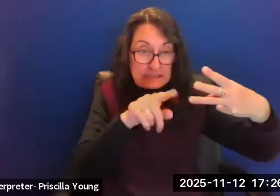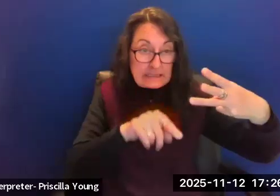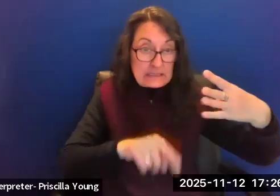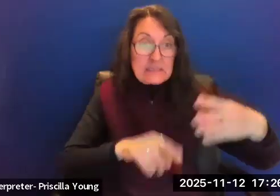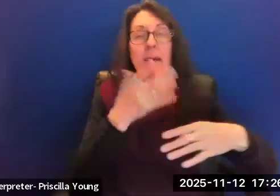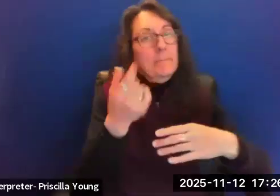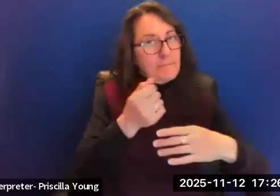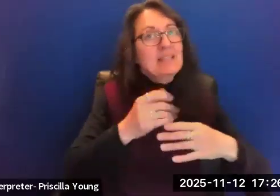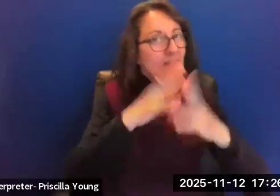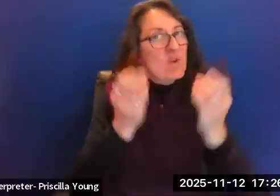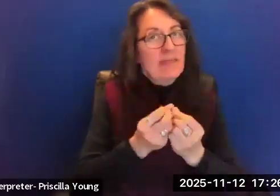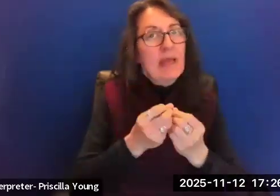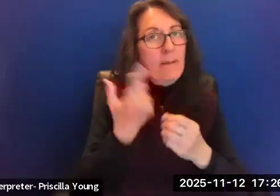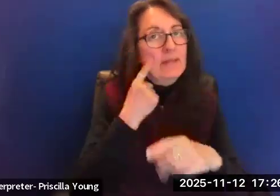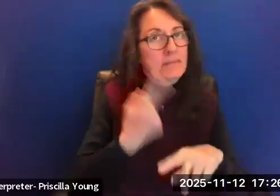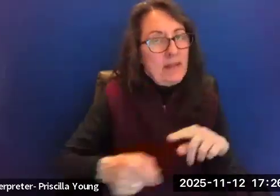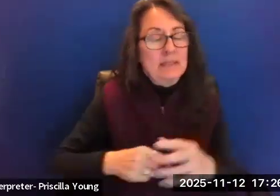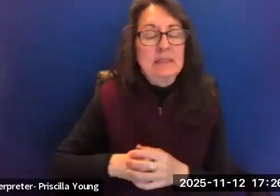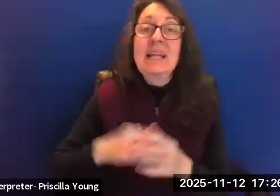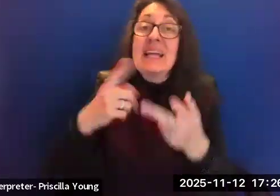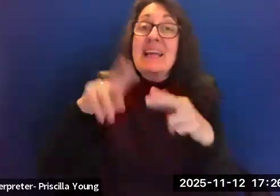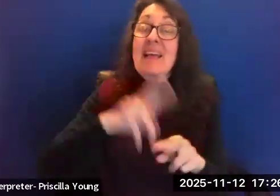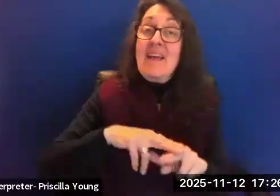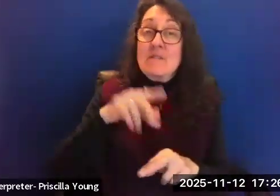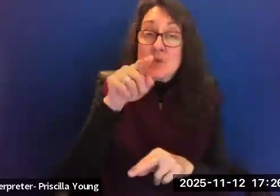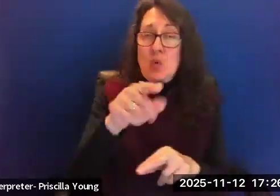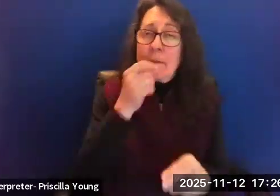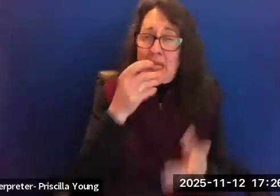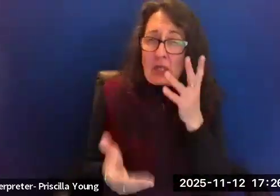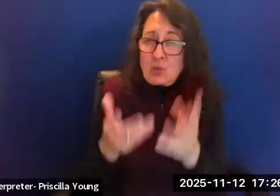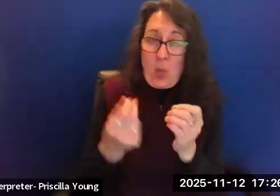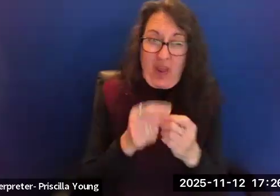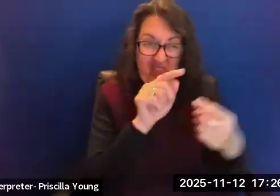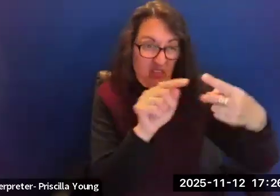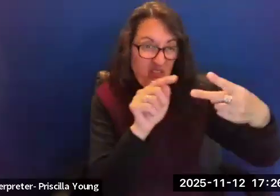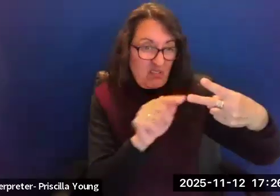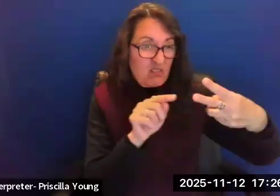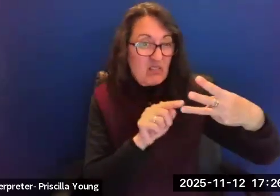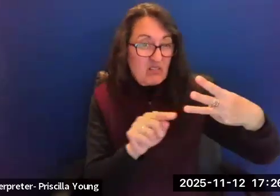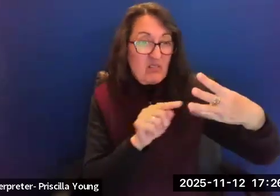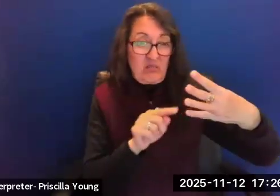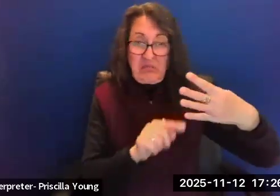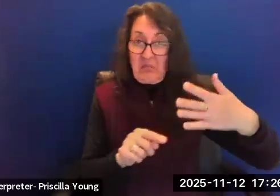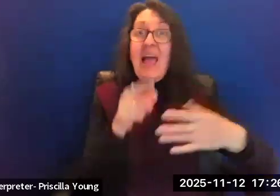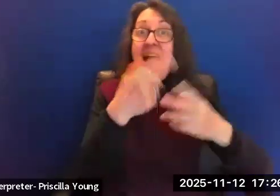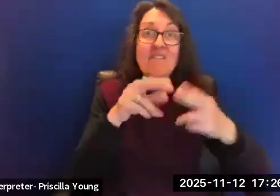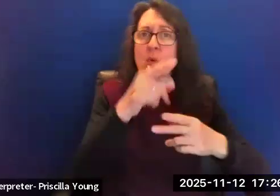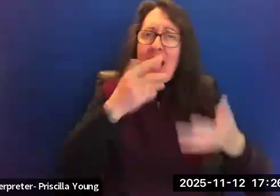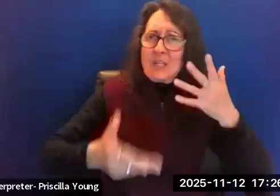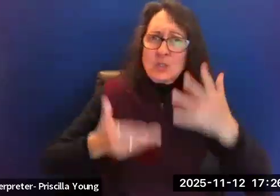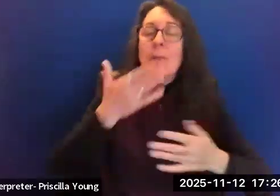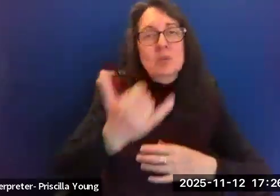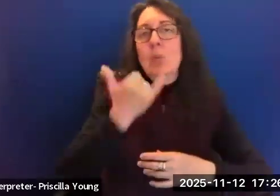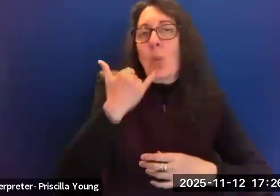are eligible on any of these points, please do send us an email or give us a call to discuss your situation. We